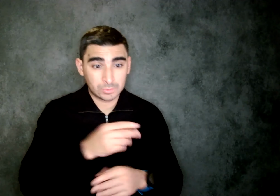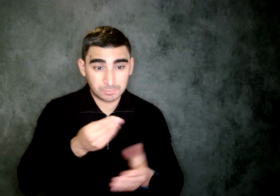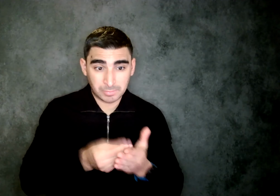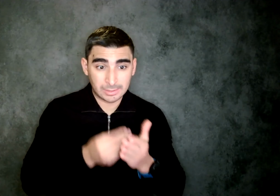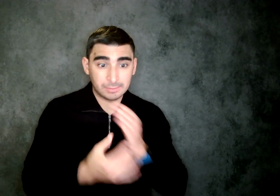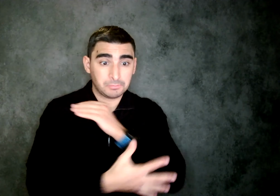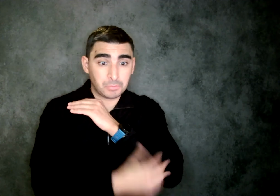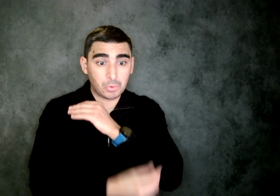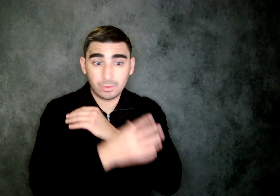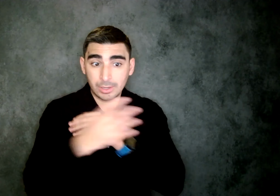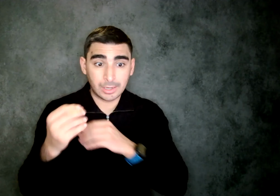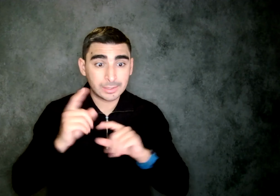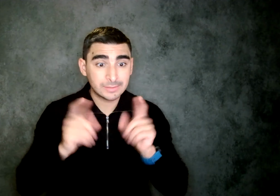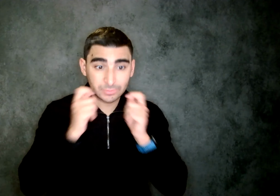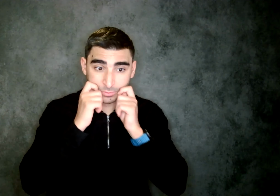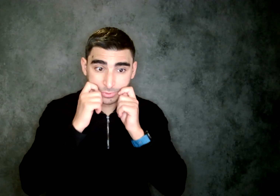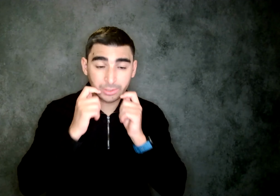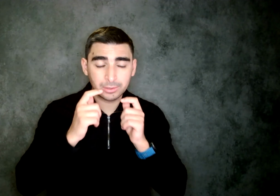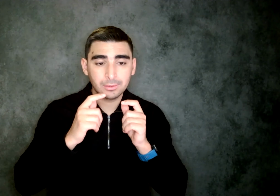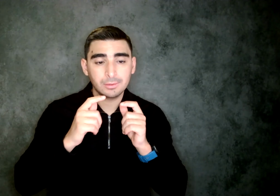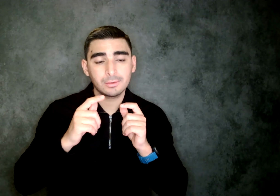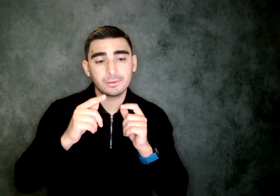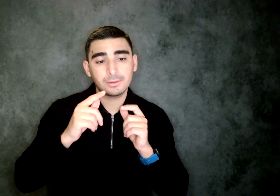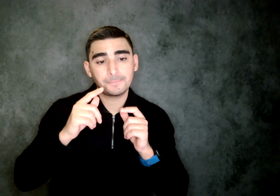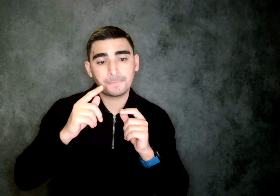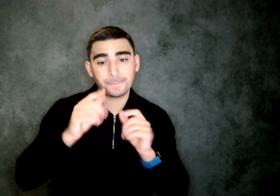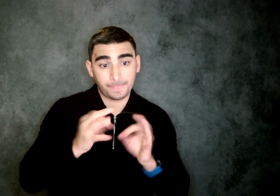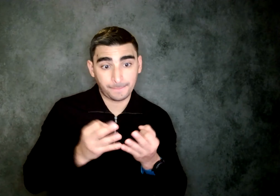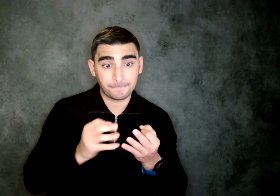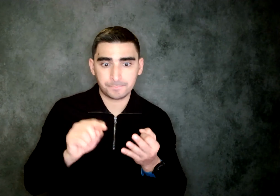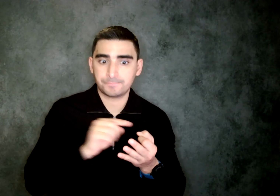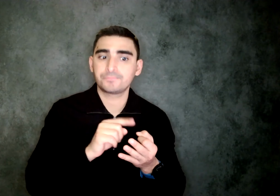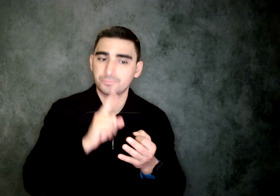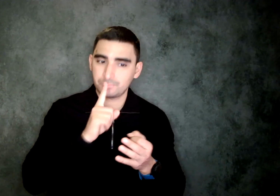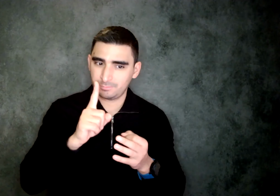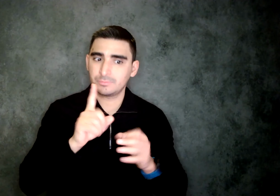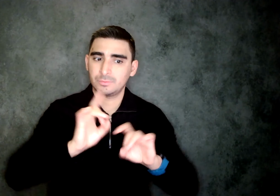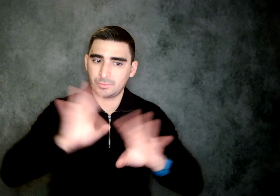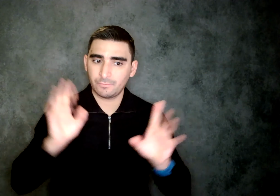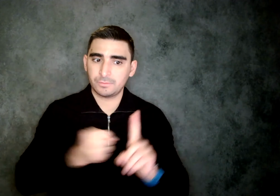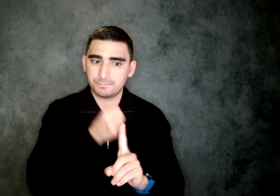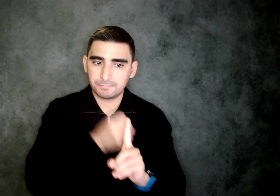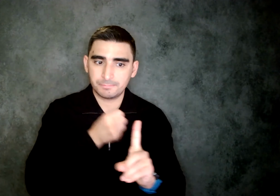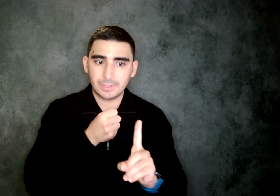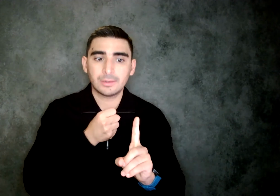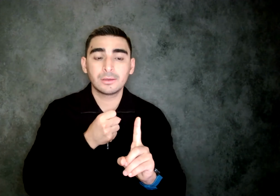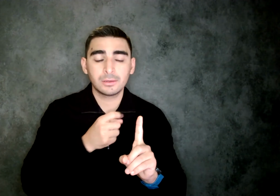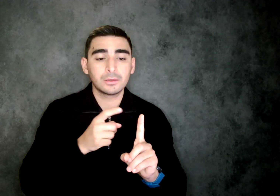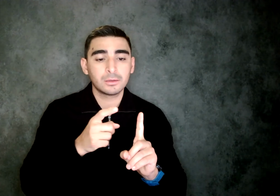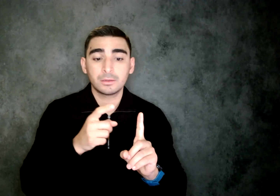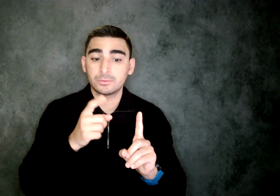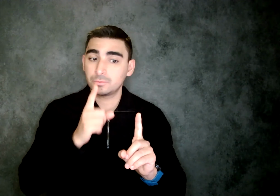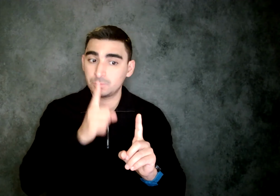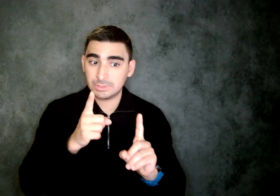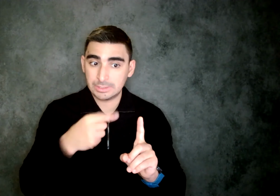color. I think there's a huge impact around that. I can't tell you the number of hours that I've